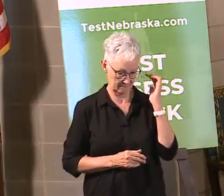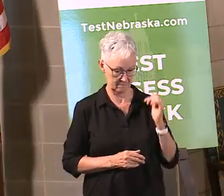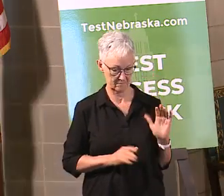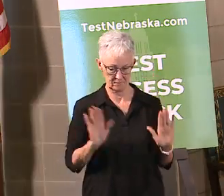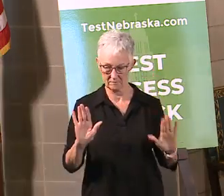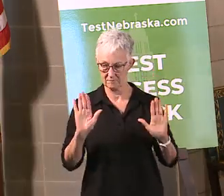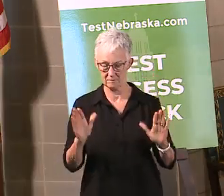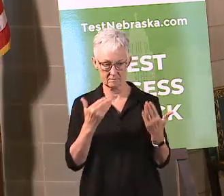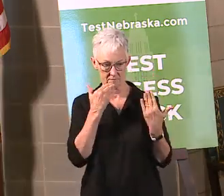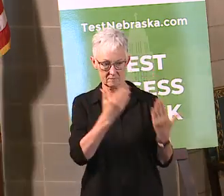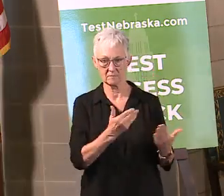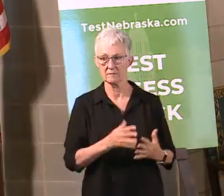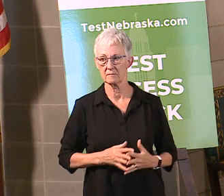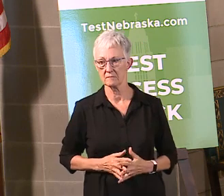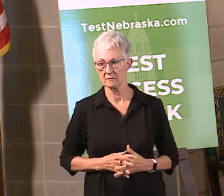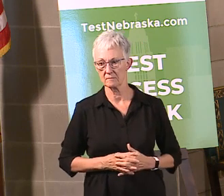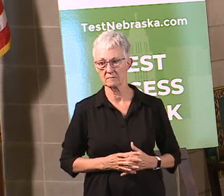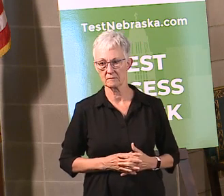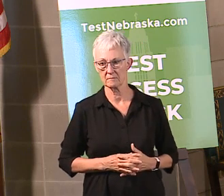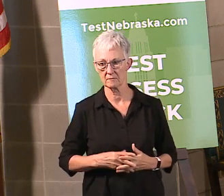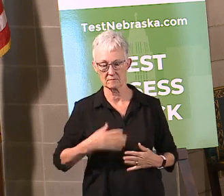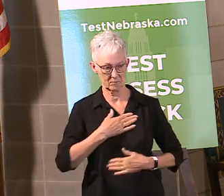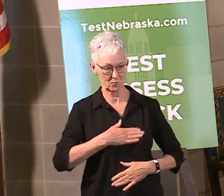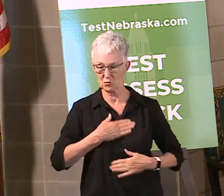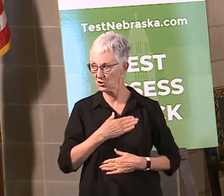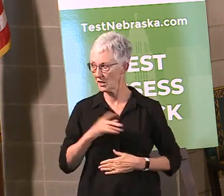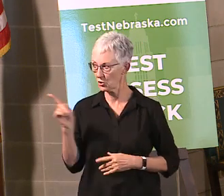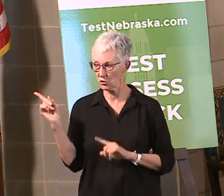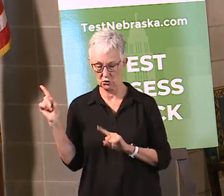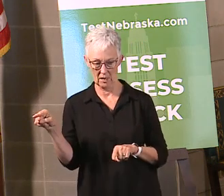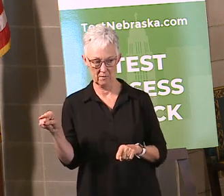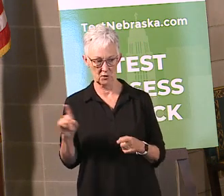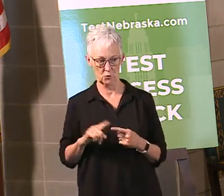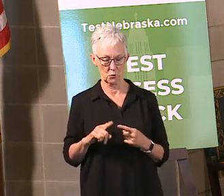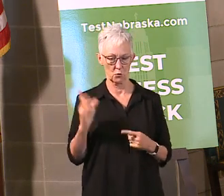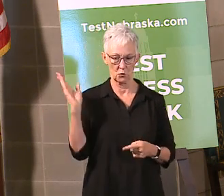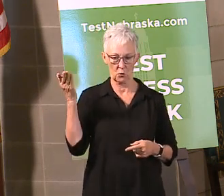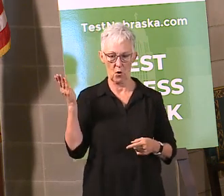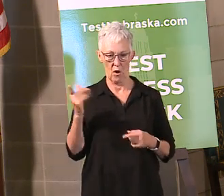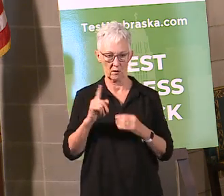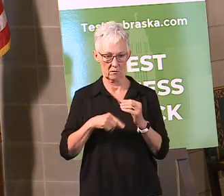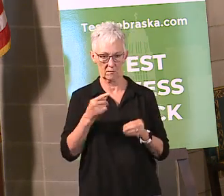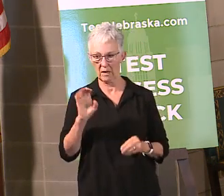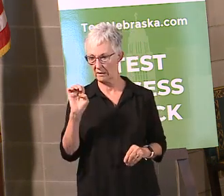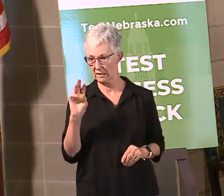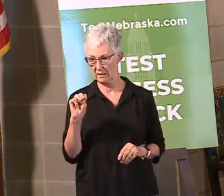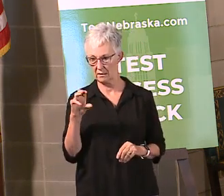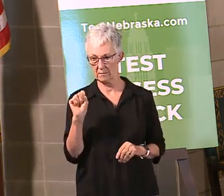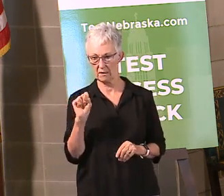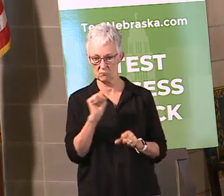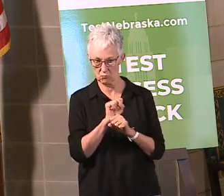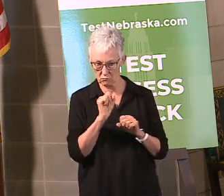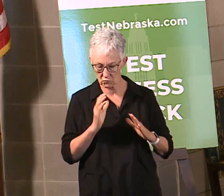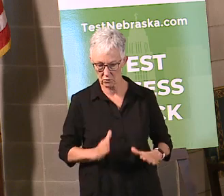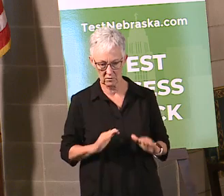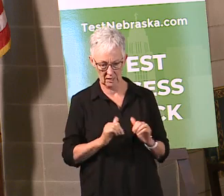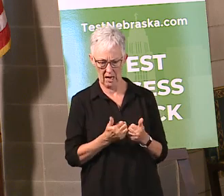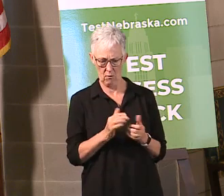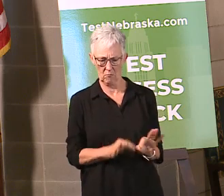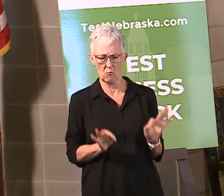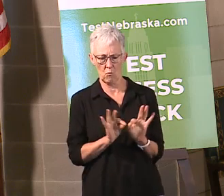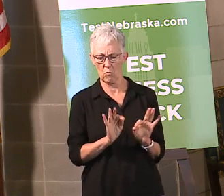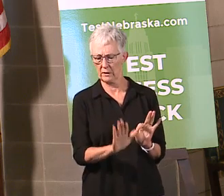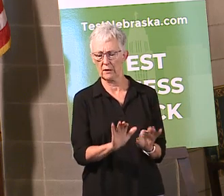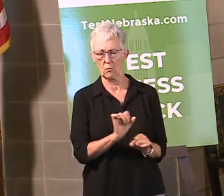Great, thank you very much. Appreciate Dr. Smith, you coming to be able to talk about how important our EMS folks are and their great work and help